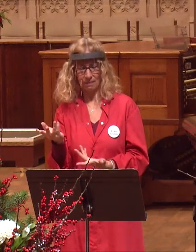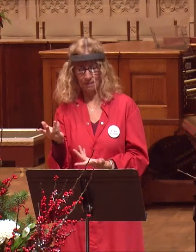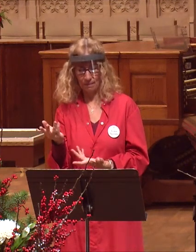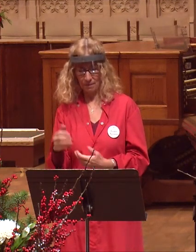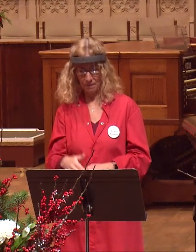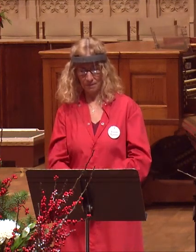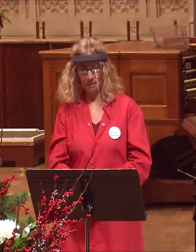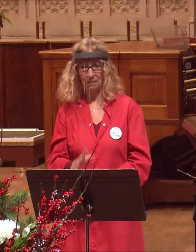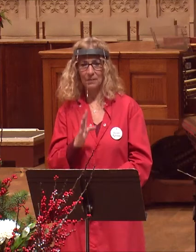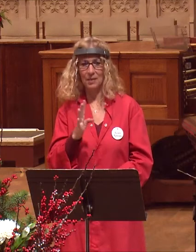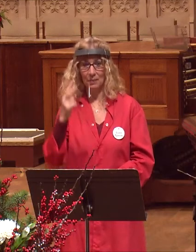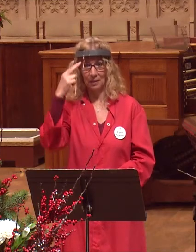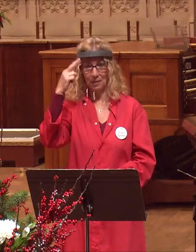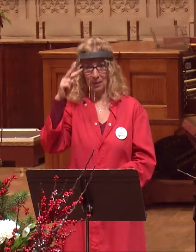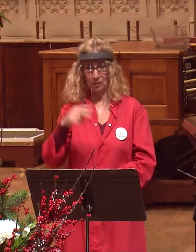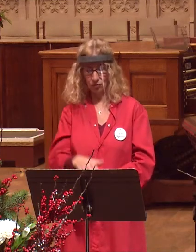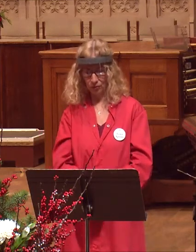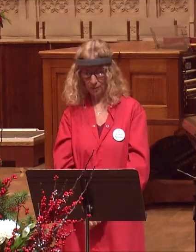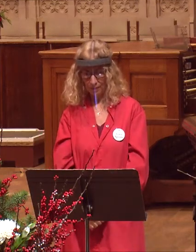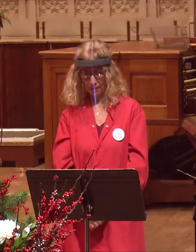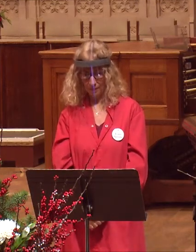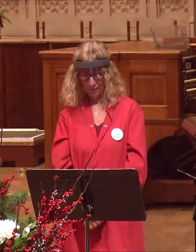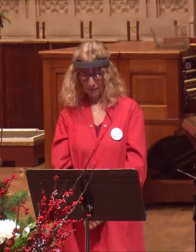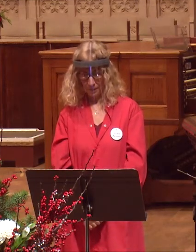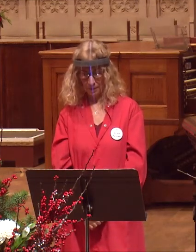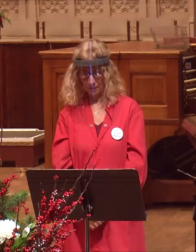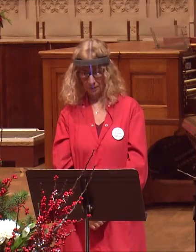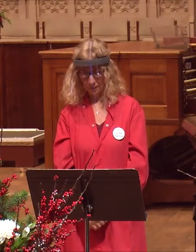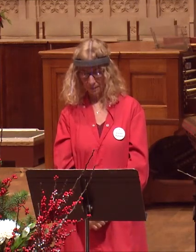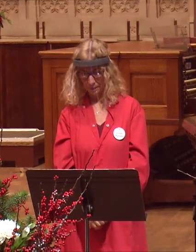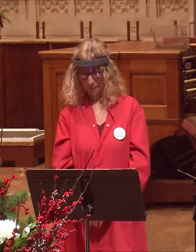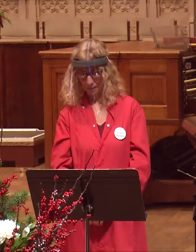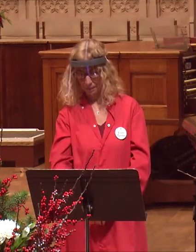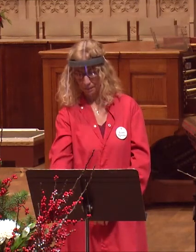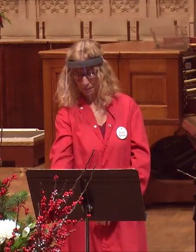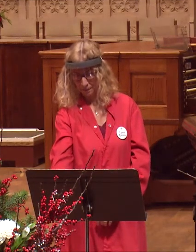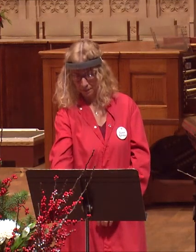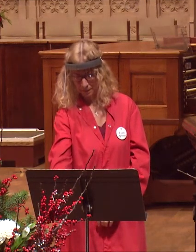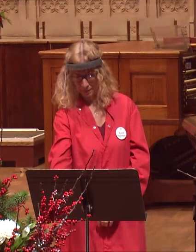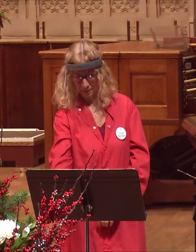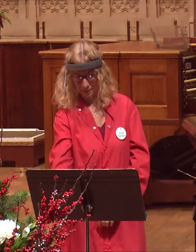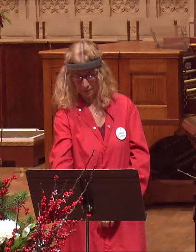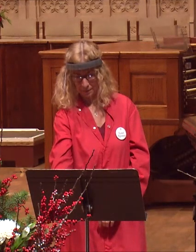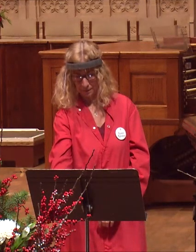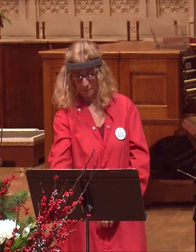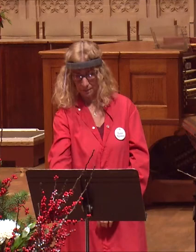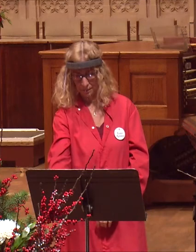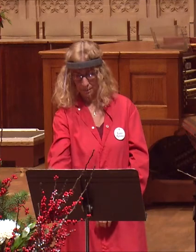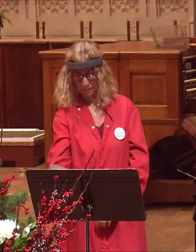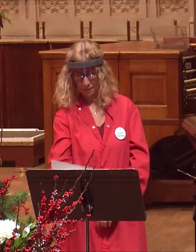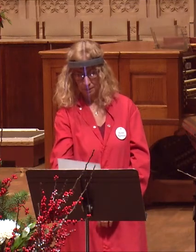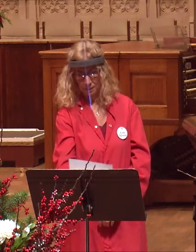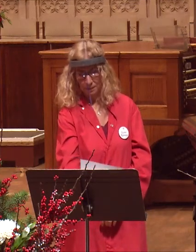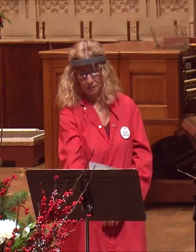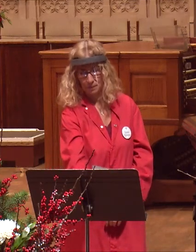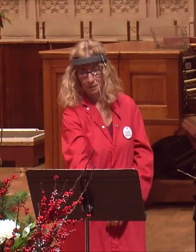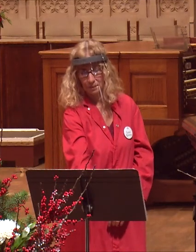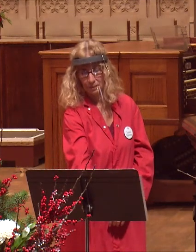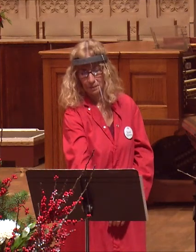Así que después de leer el relato de Lucas, el escritor de este evangelio, sobre la natividad una y otra